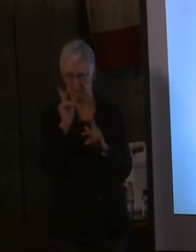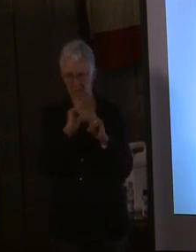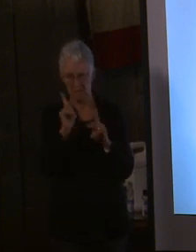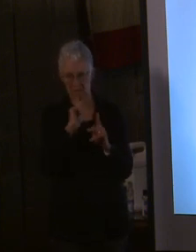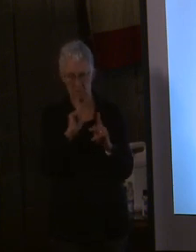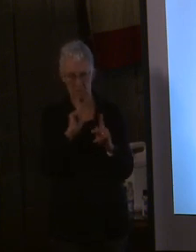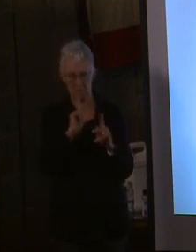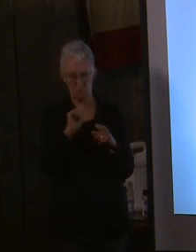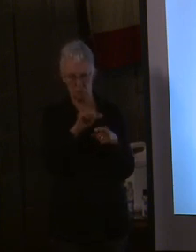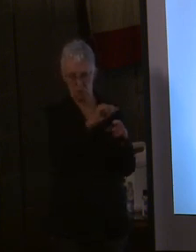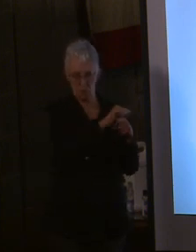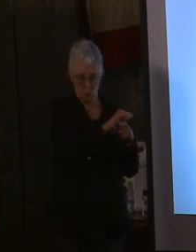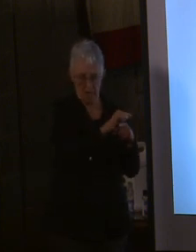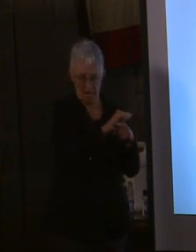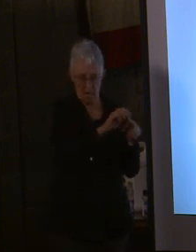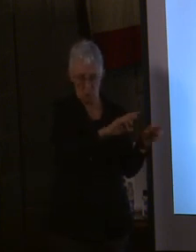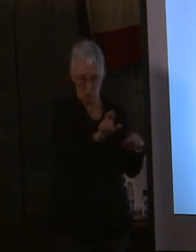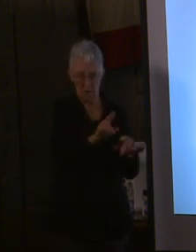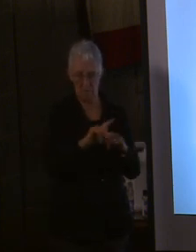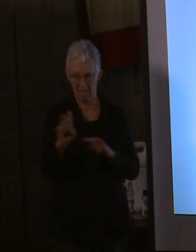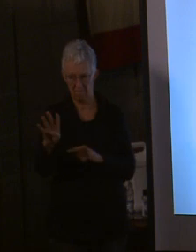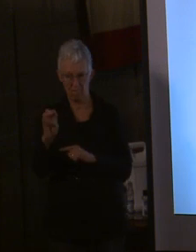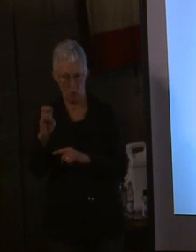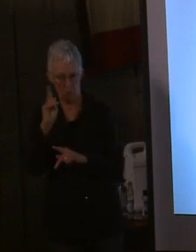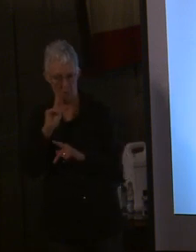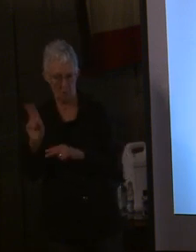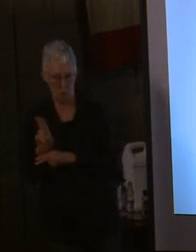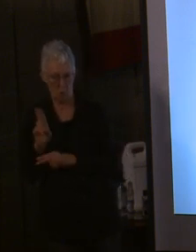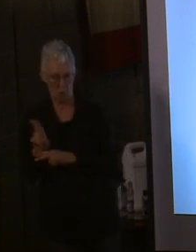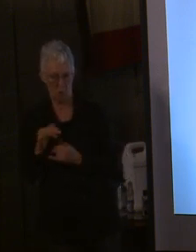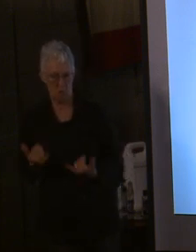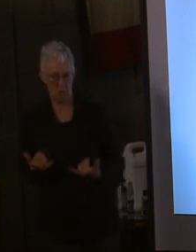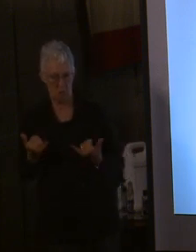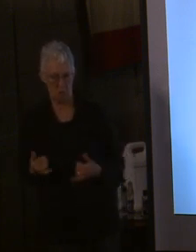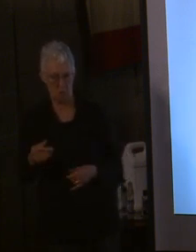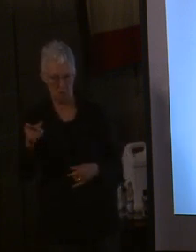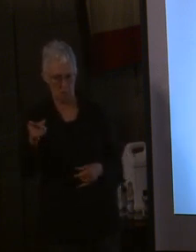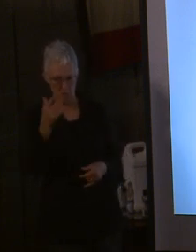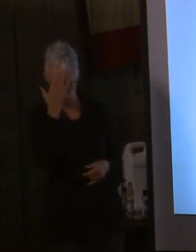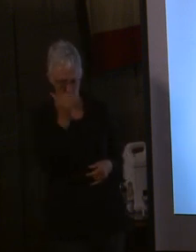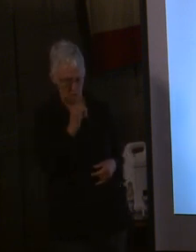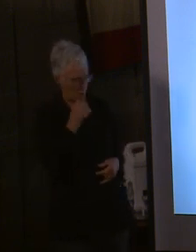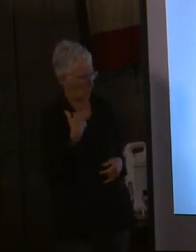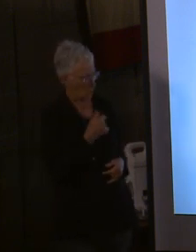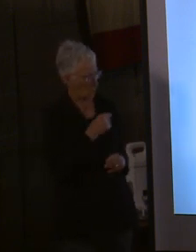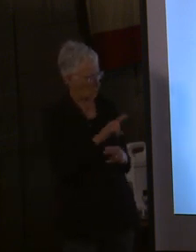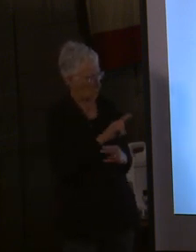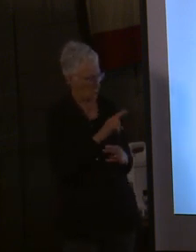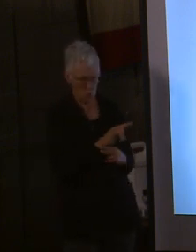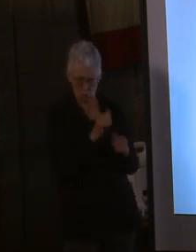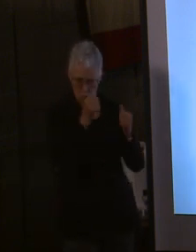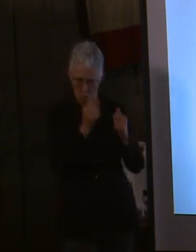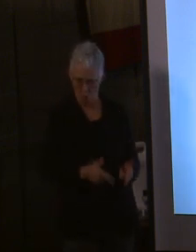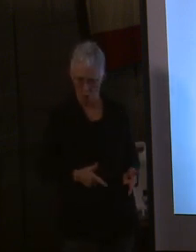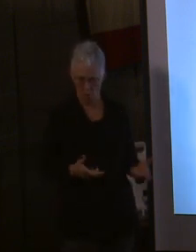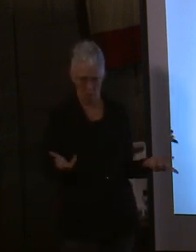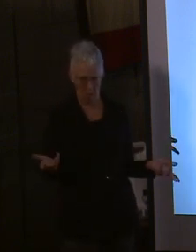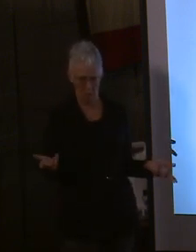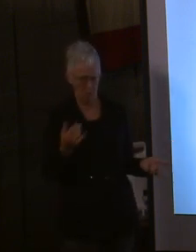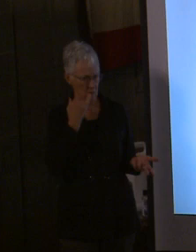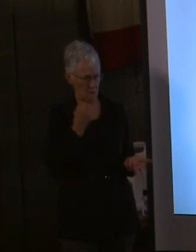but right now about 400 are being engaged. Why aren't all of them being engaged if our virus level